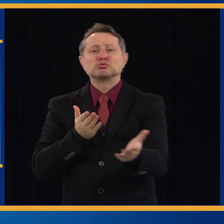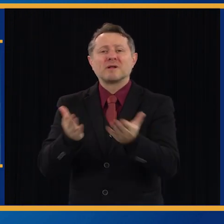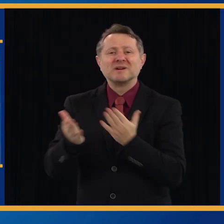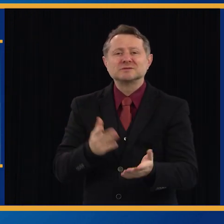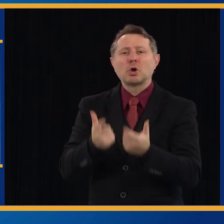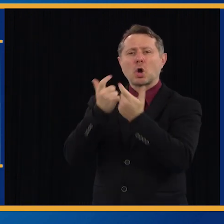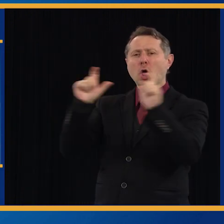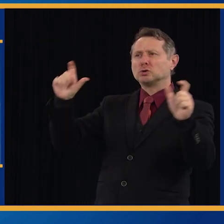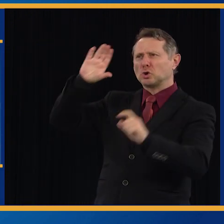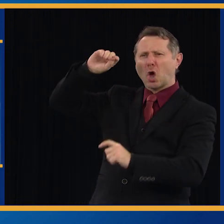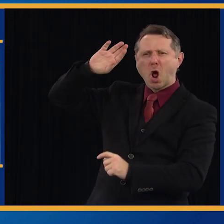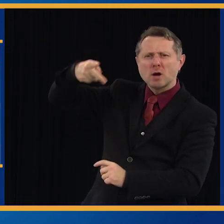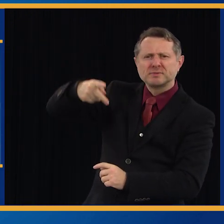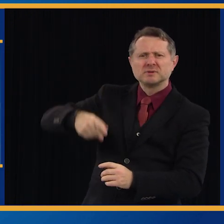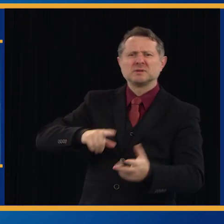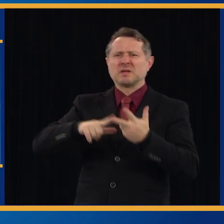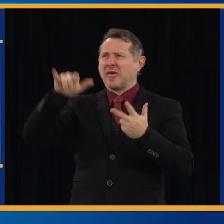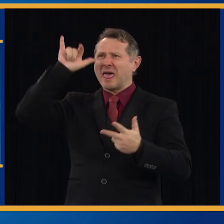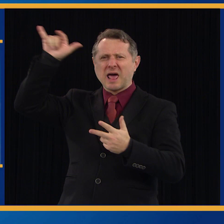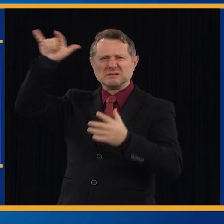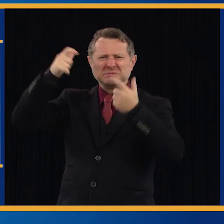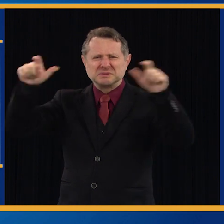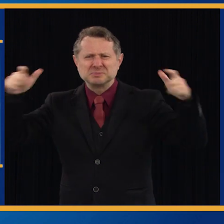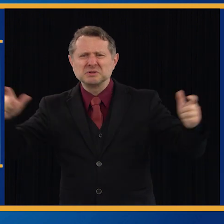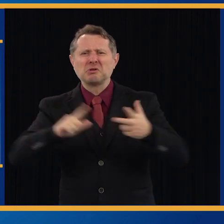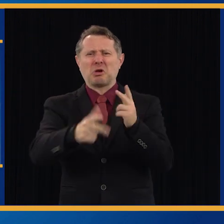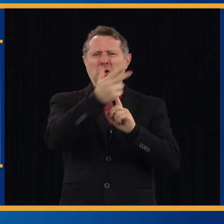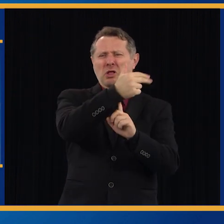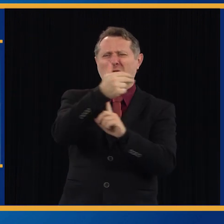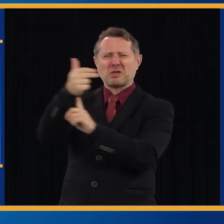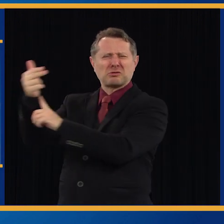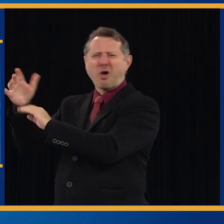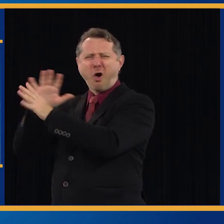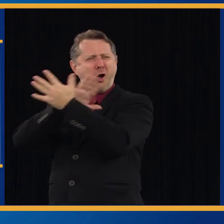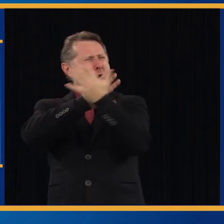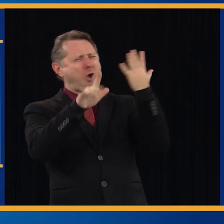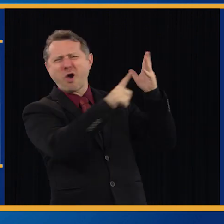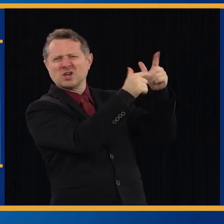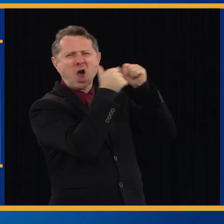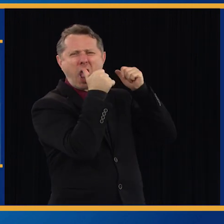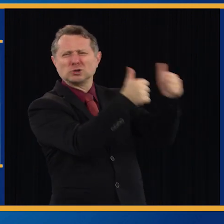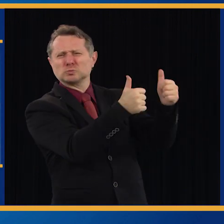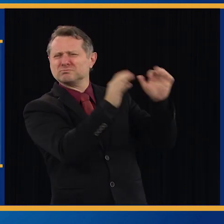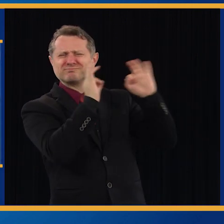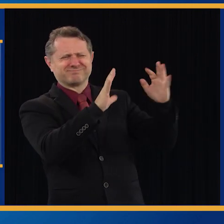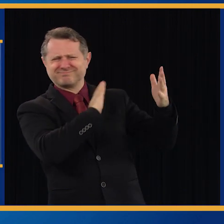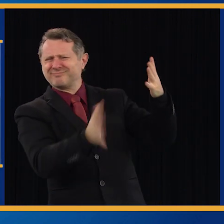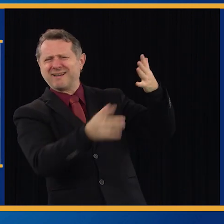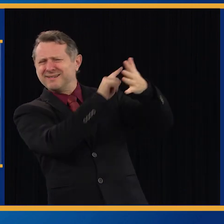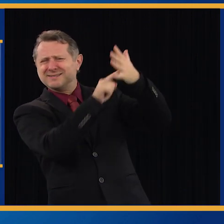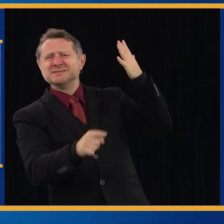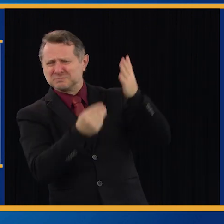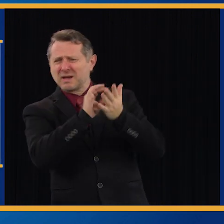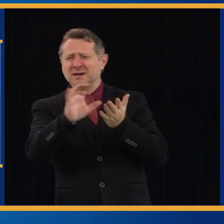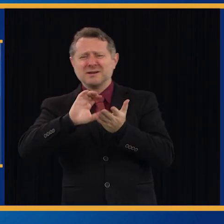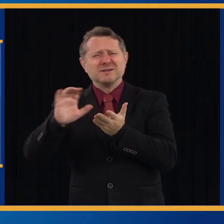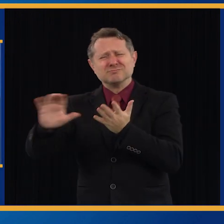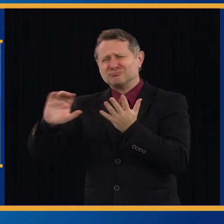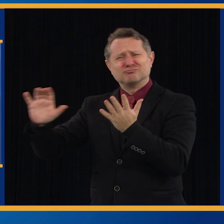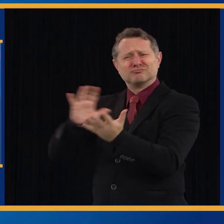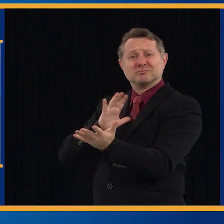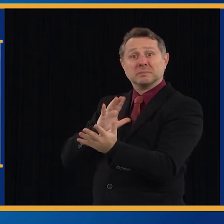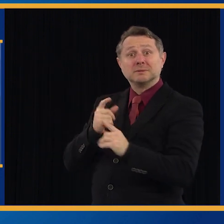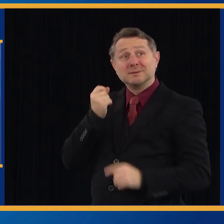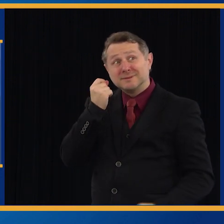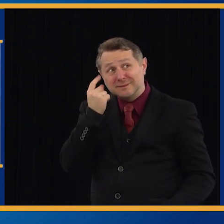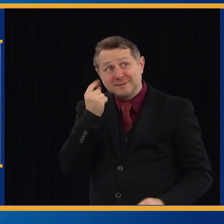and airlines and hotels. Yeah, that's all great. Fund all those businesses. But at the same